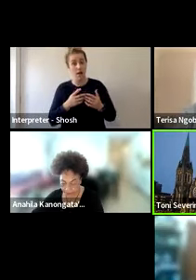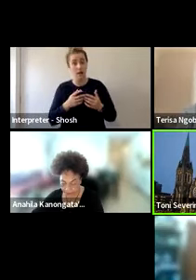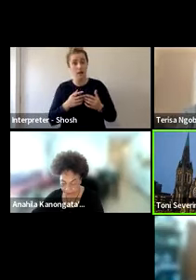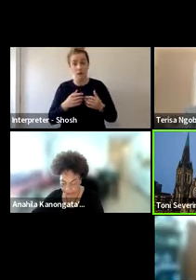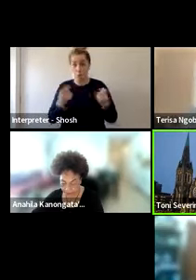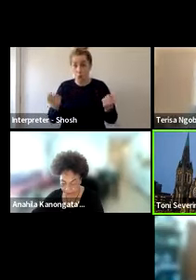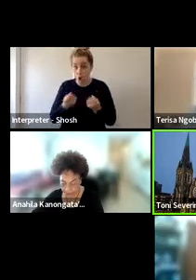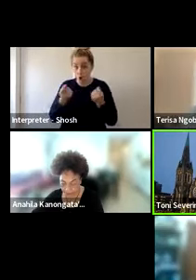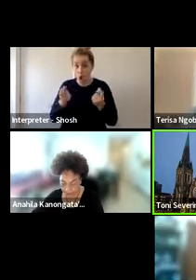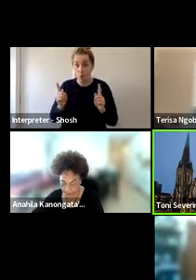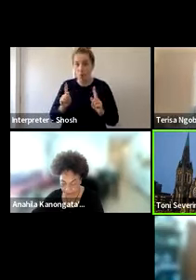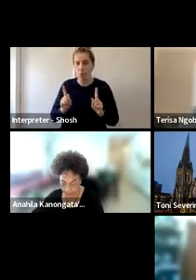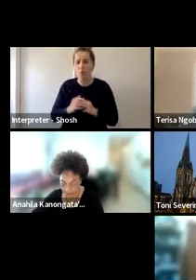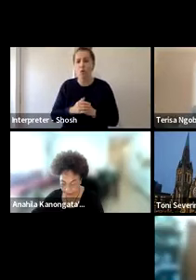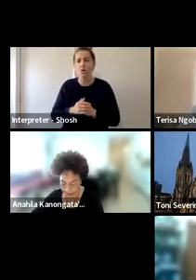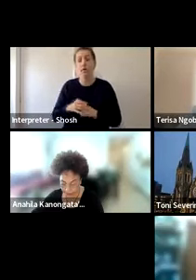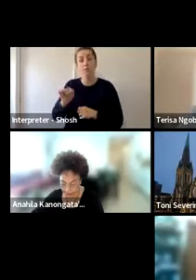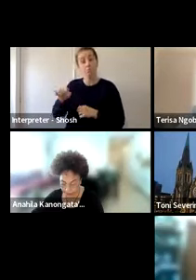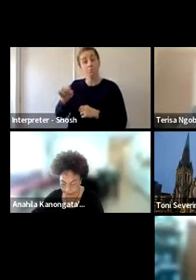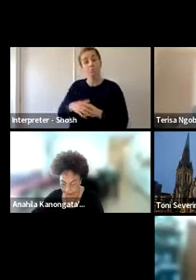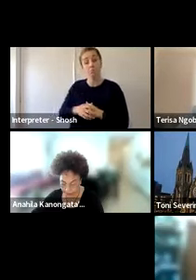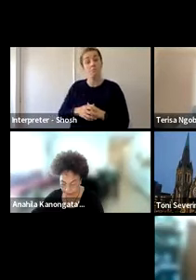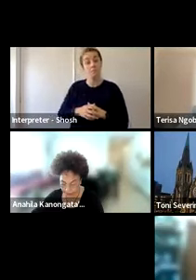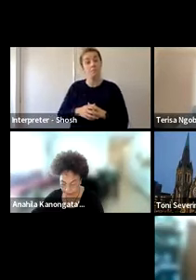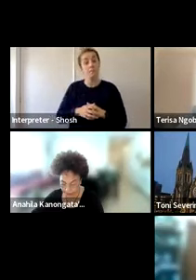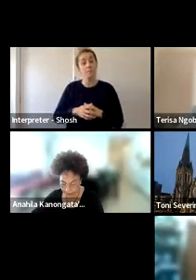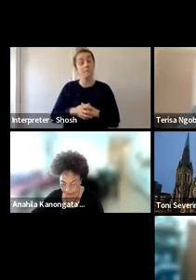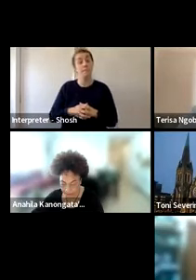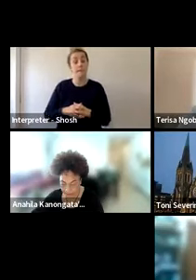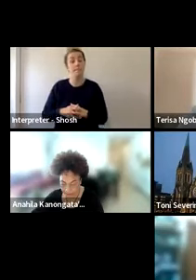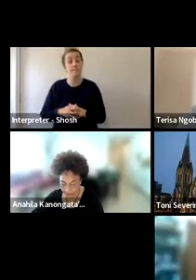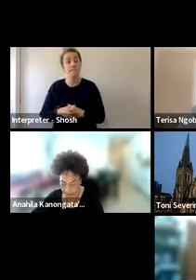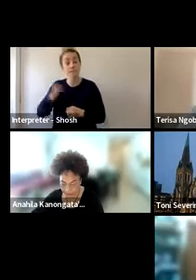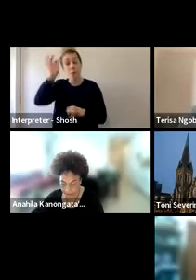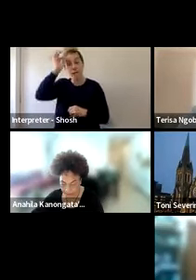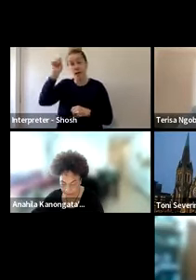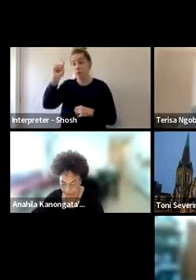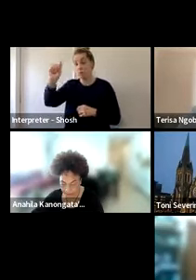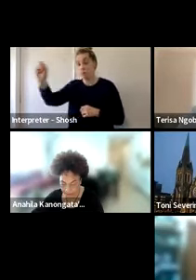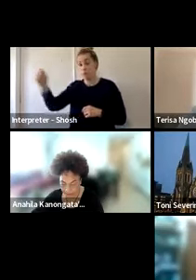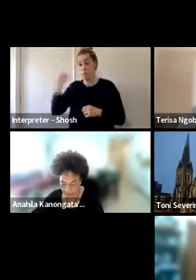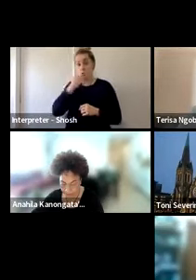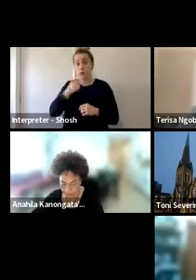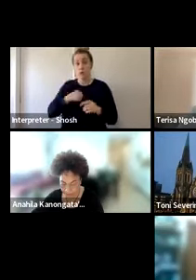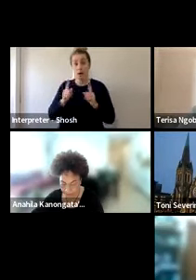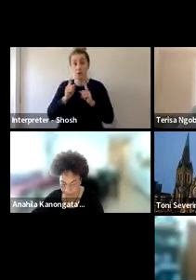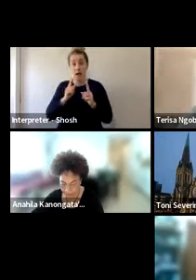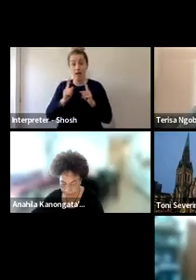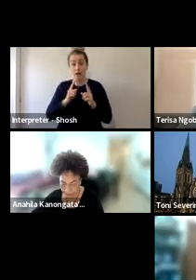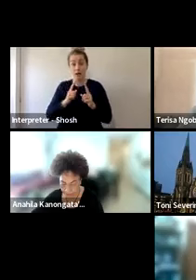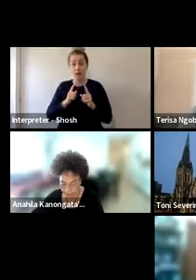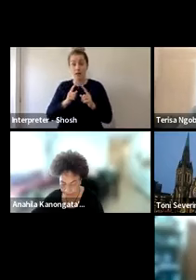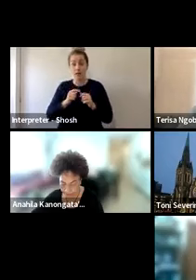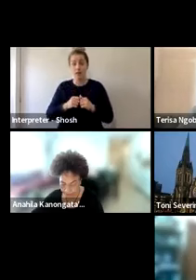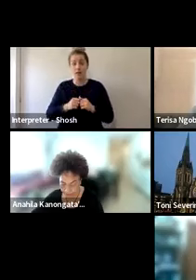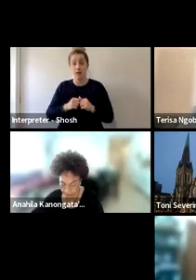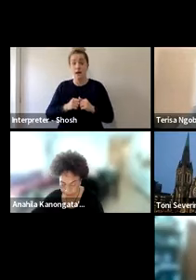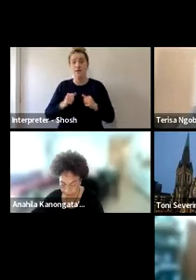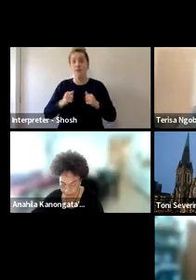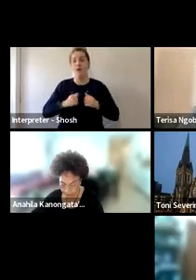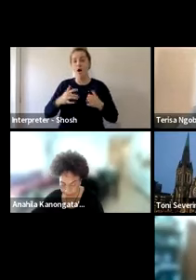that working? Just quickly. Yes. For those councils that have, this is Smart Access, not My Life, My